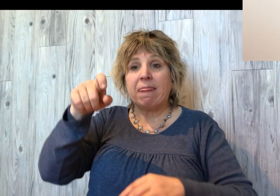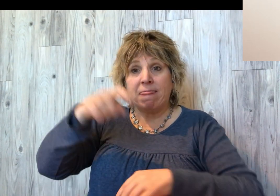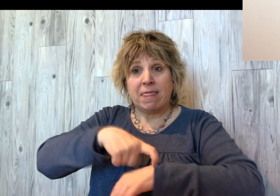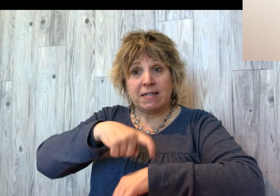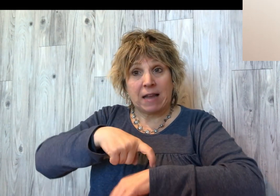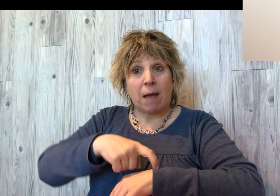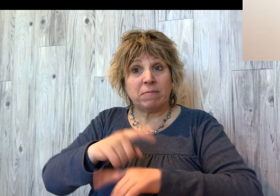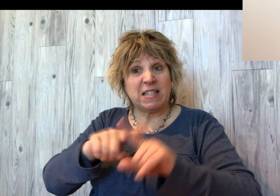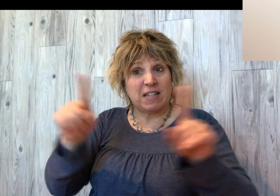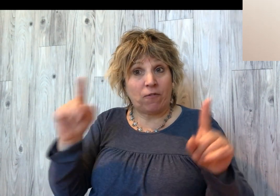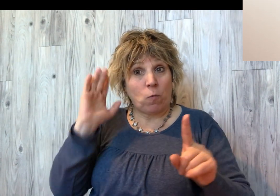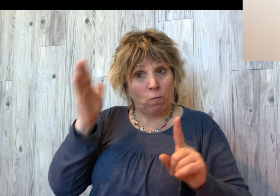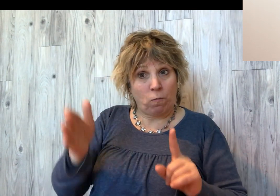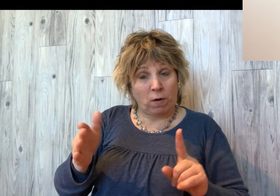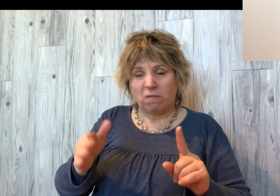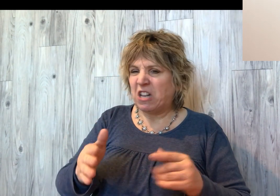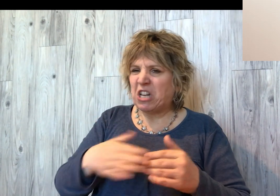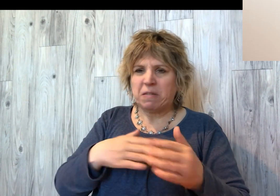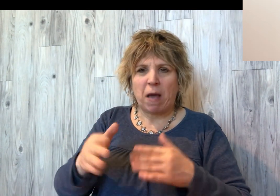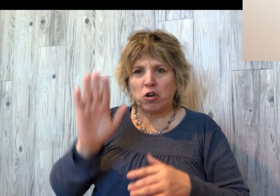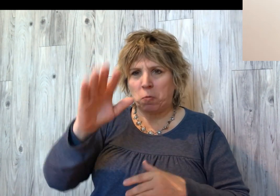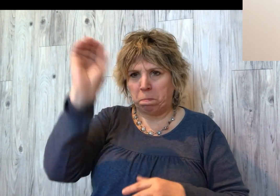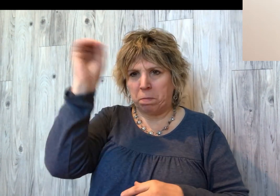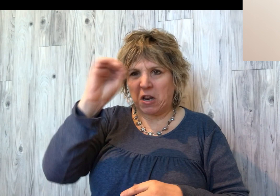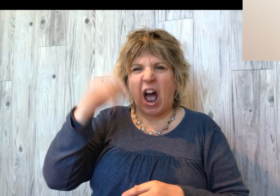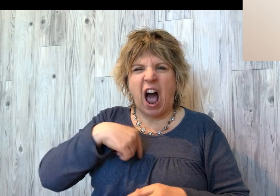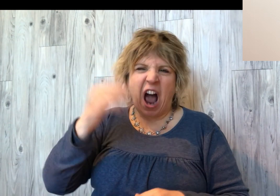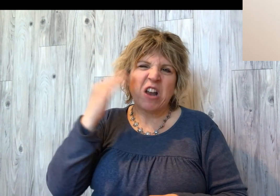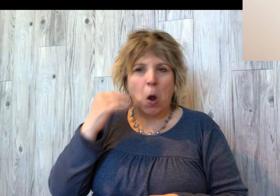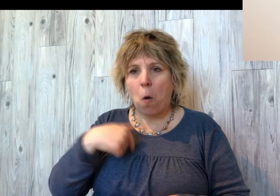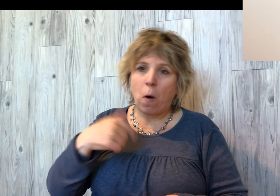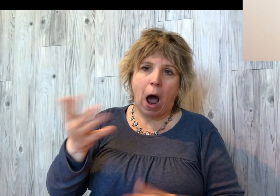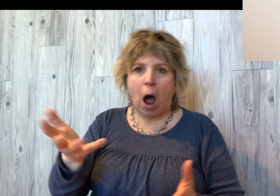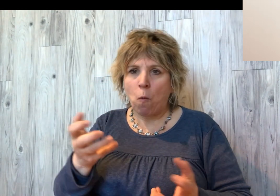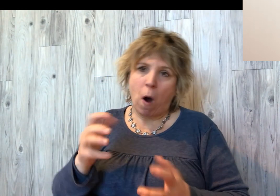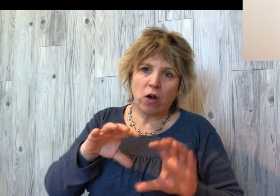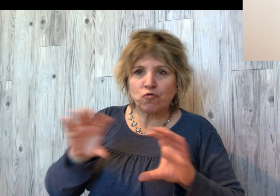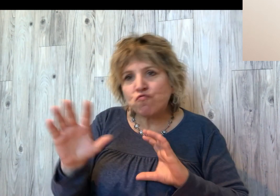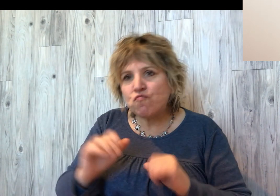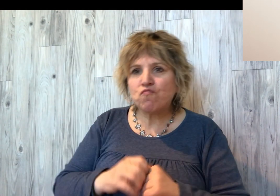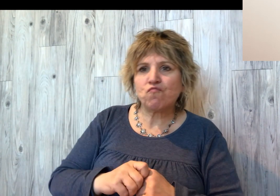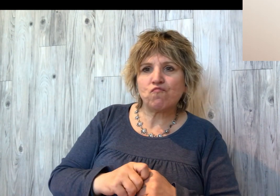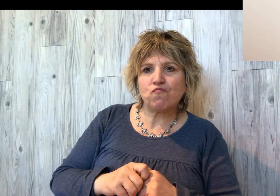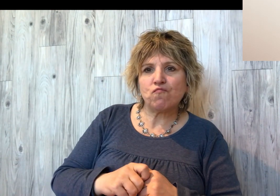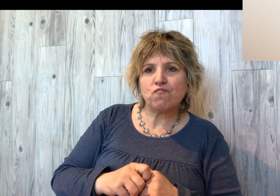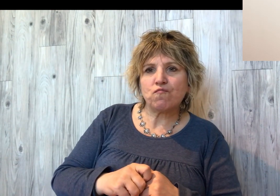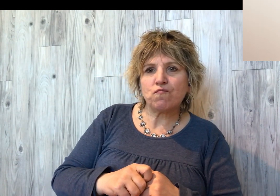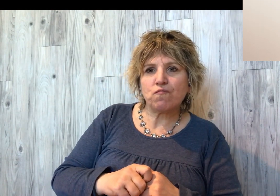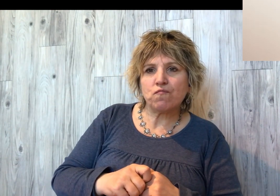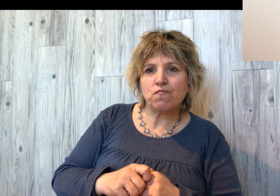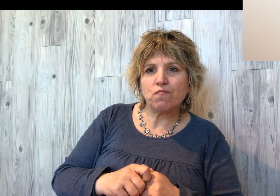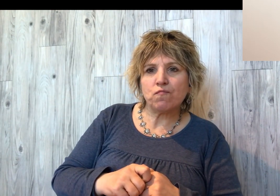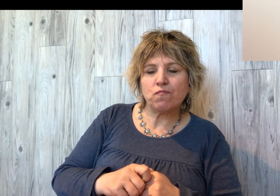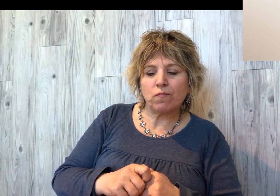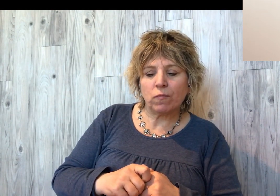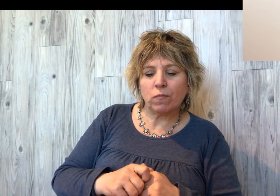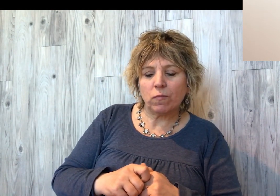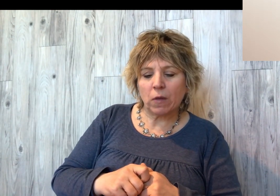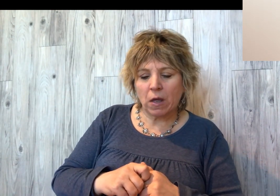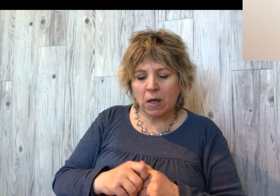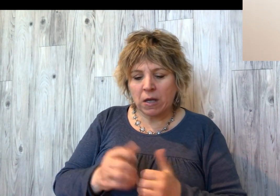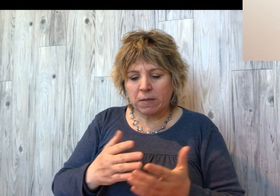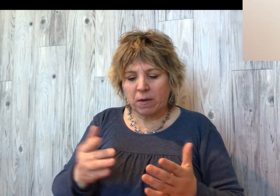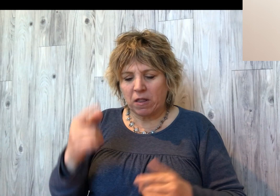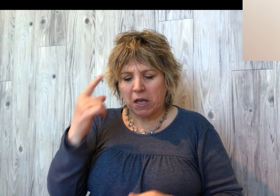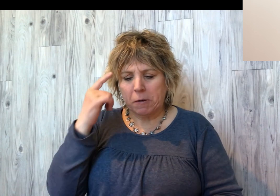different and it's none your business. It doesn't matter what you think because I know what I want to do. Some of you think right now, I